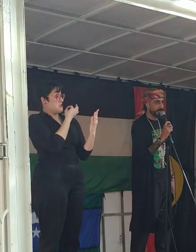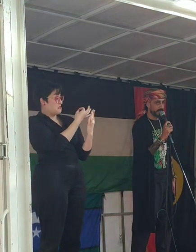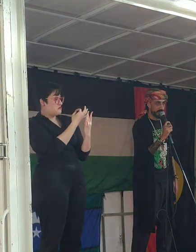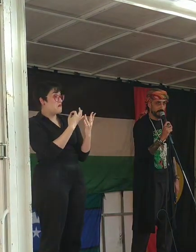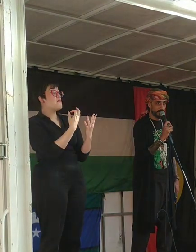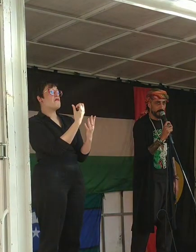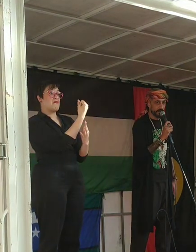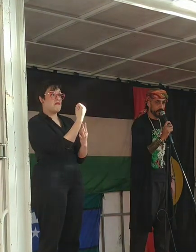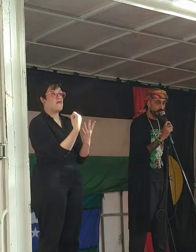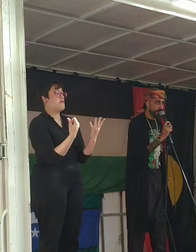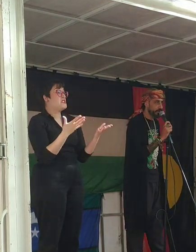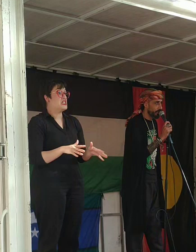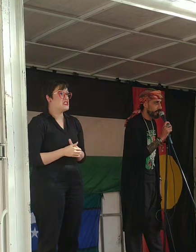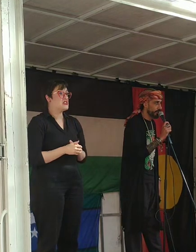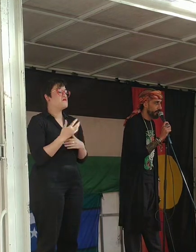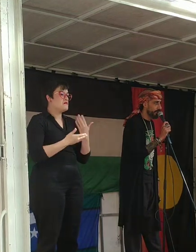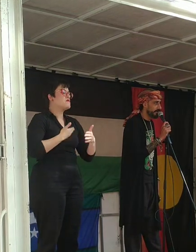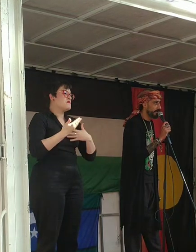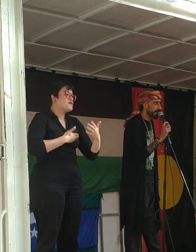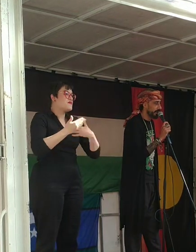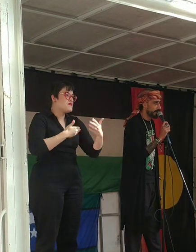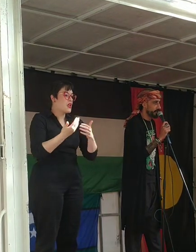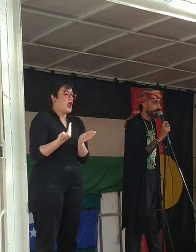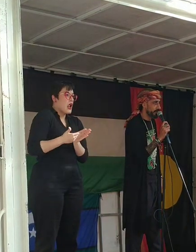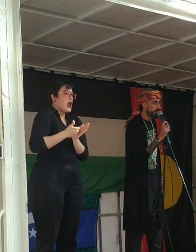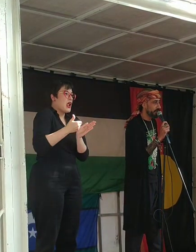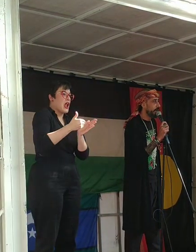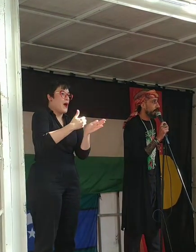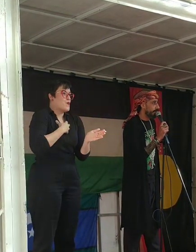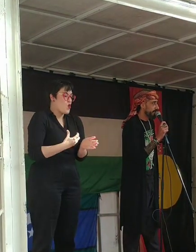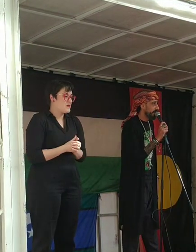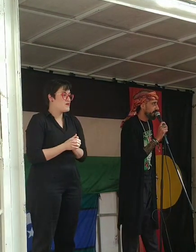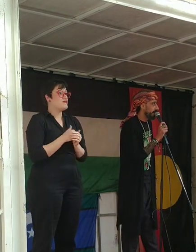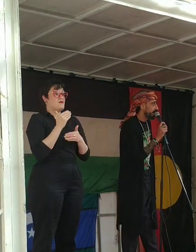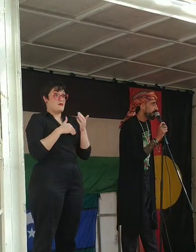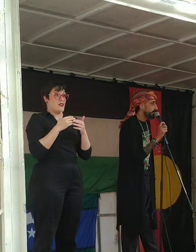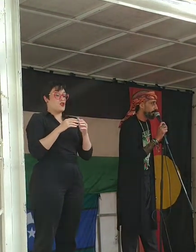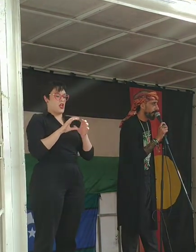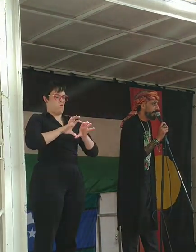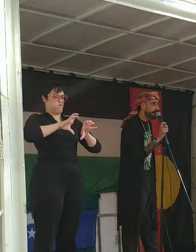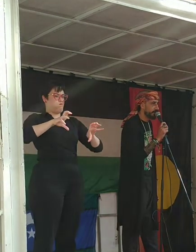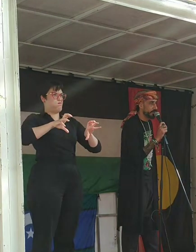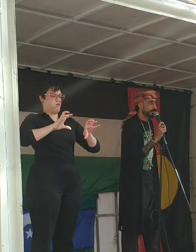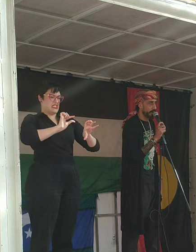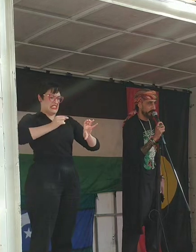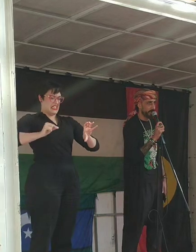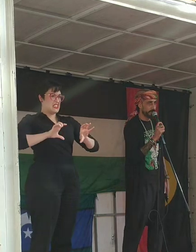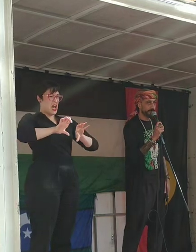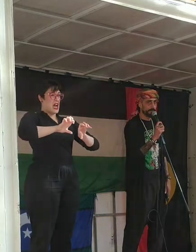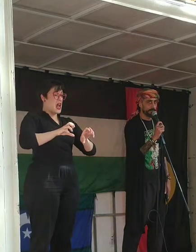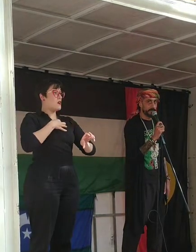was breakable. They did. And so on, until they got into a bunch of sticks and asked them to break it. It